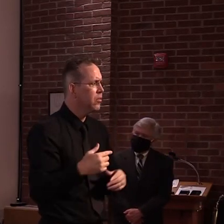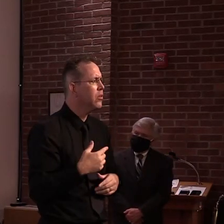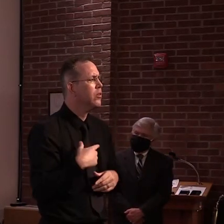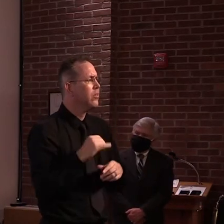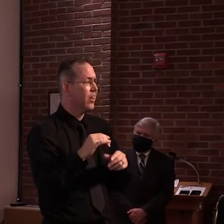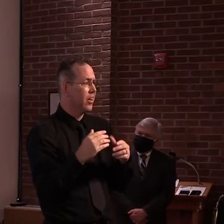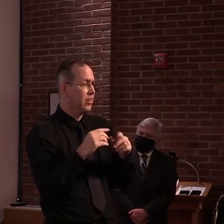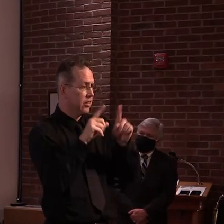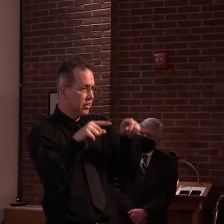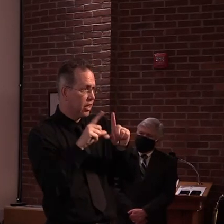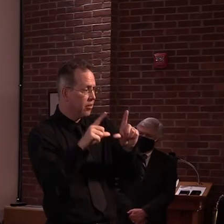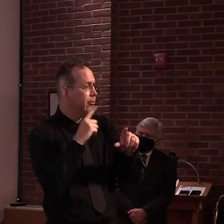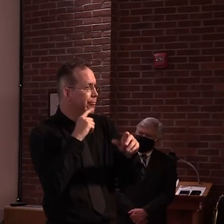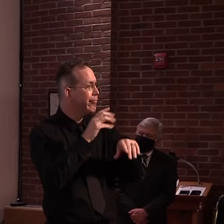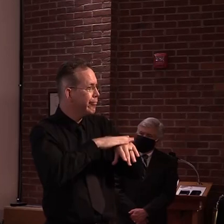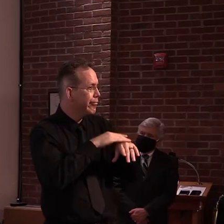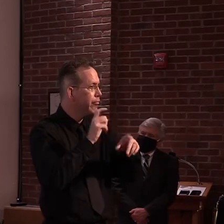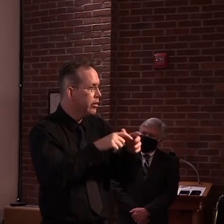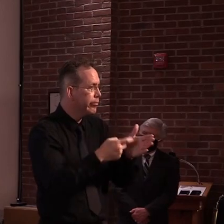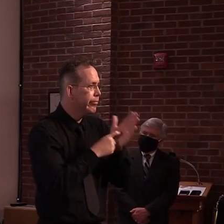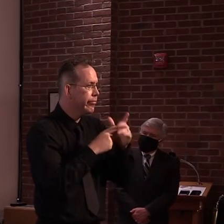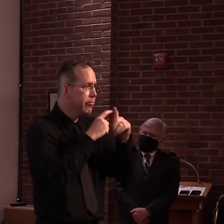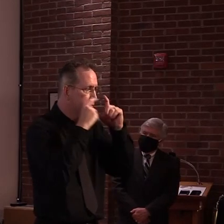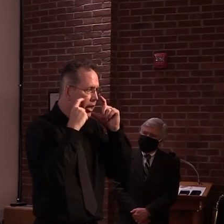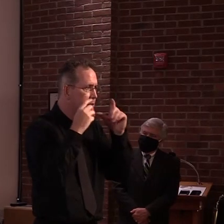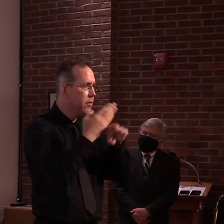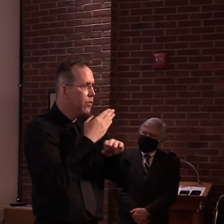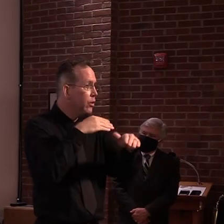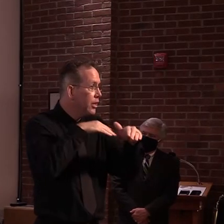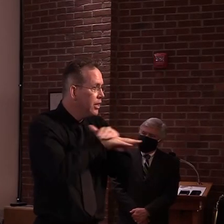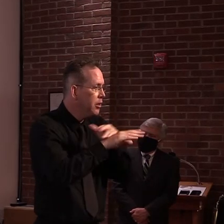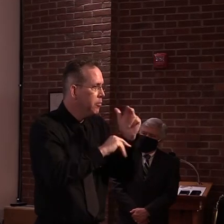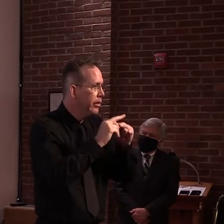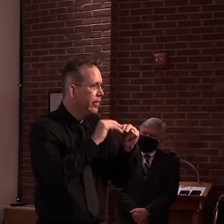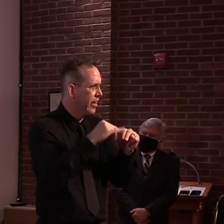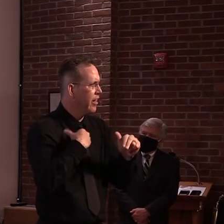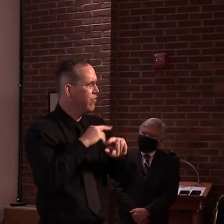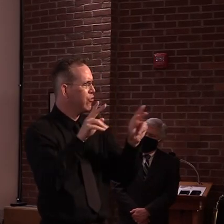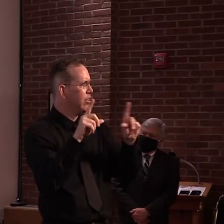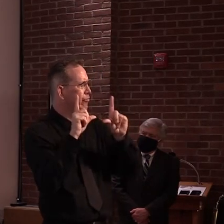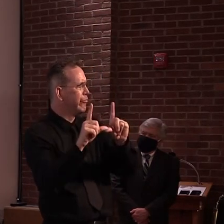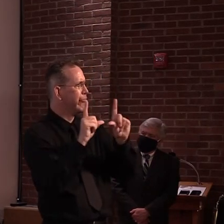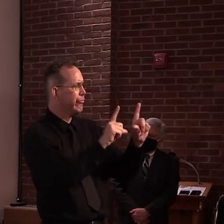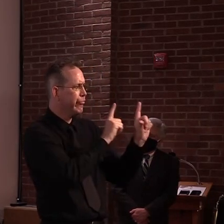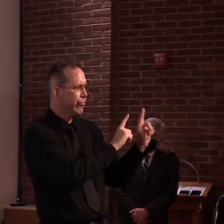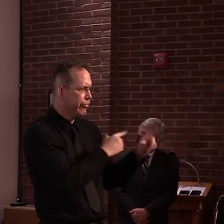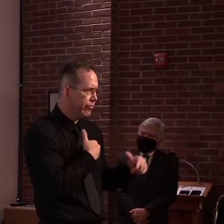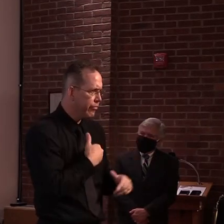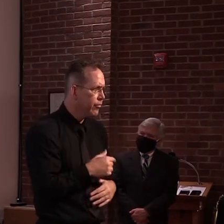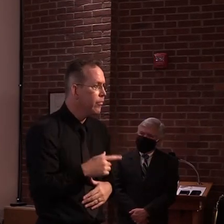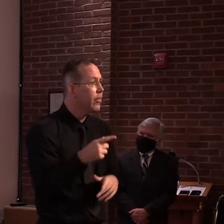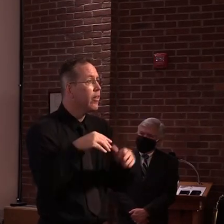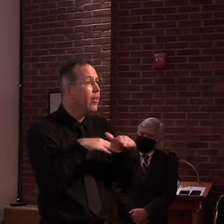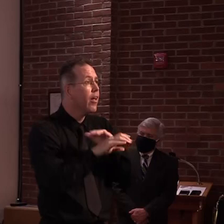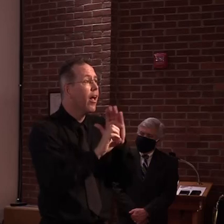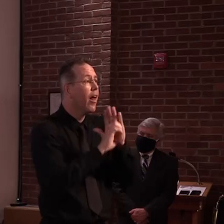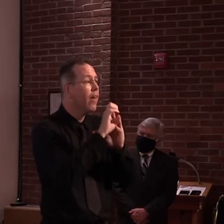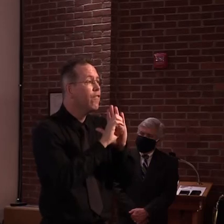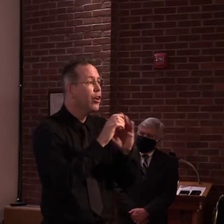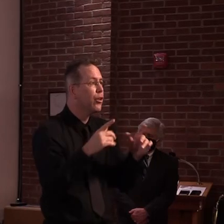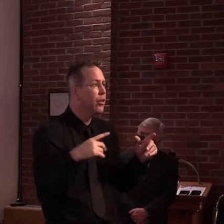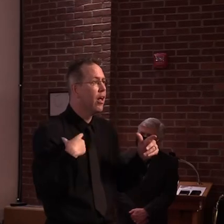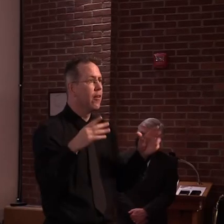wearing facial covering. And then I get on the elevator, and in the elevator, I have more